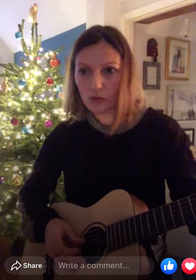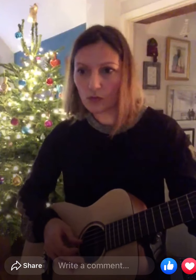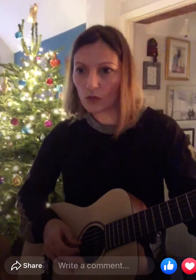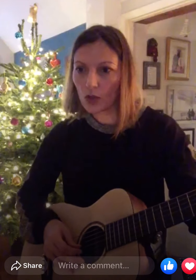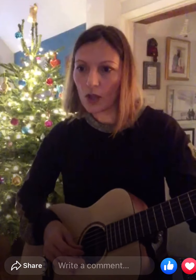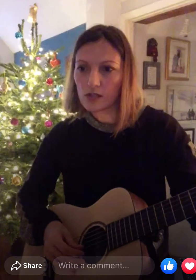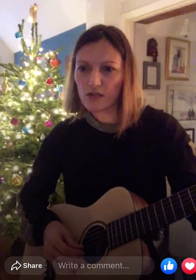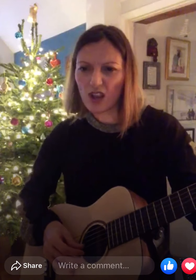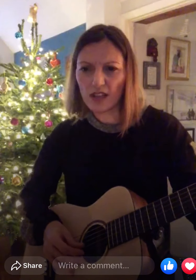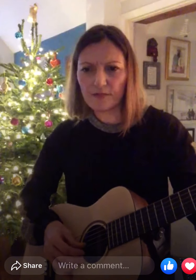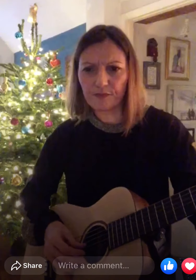Is that right?